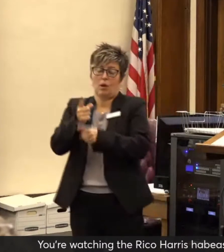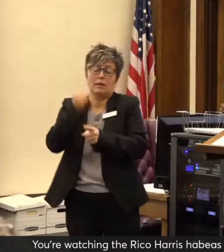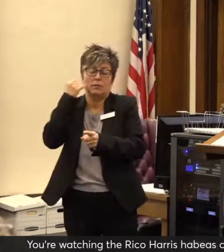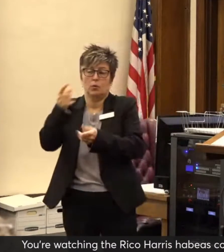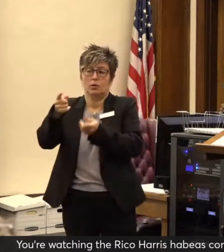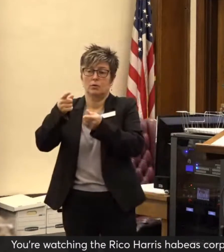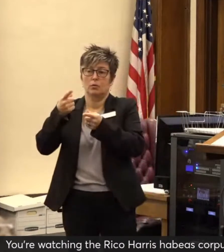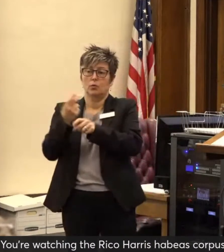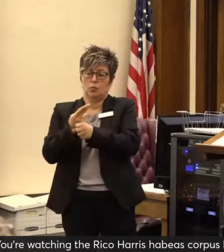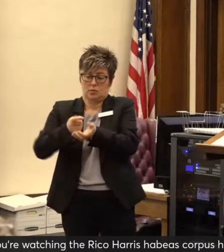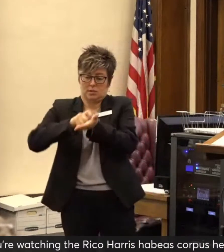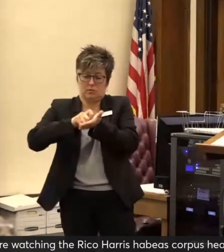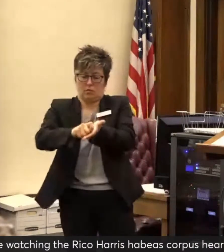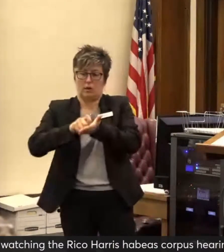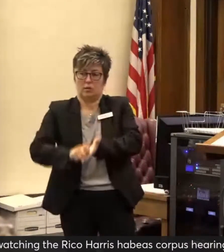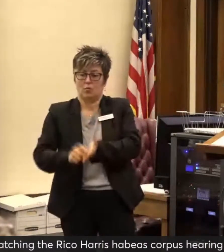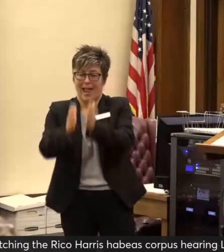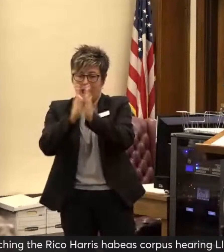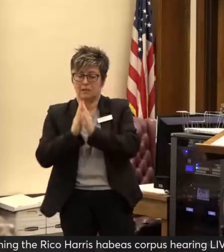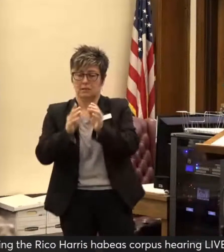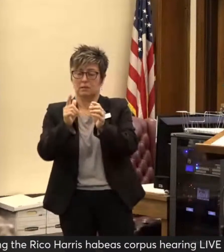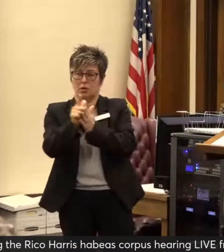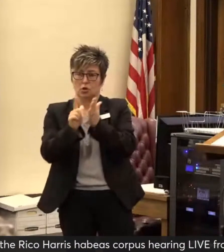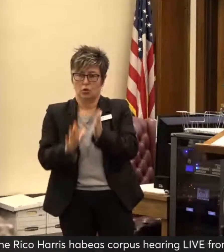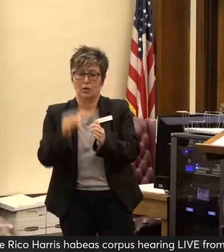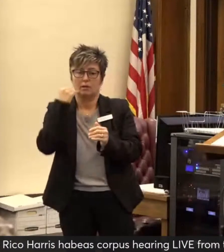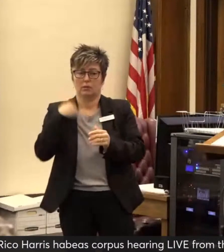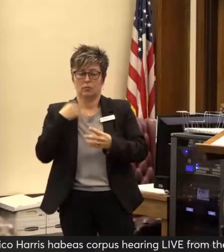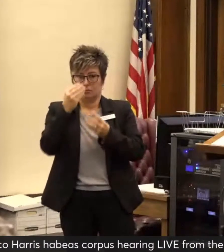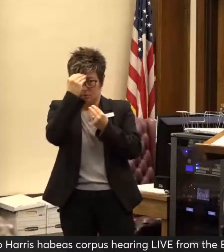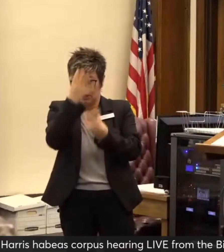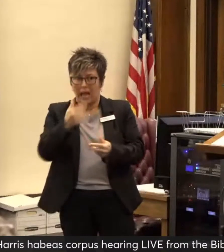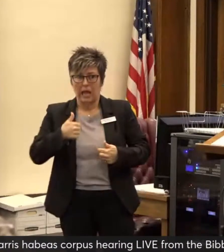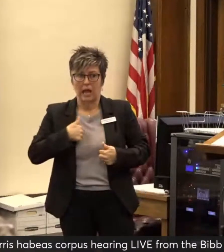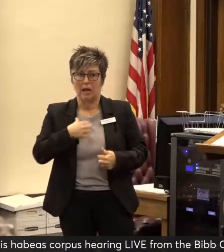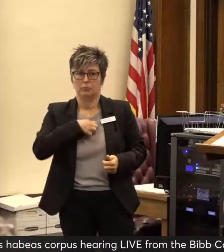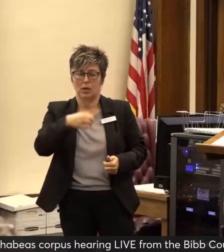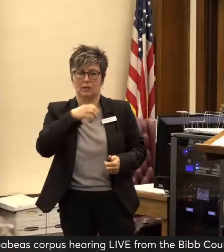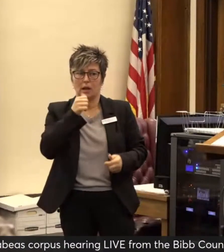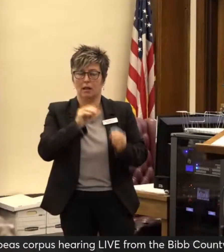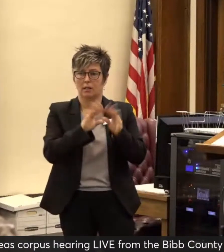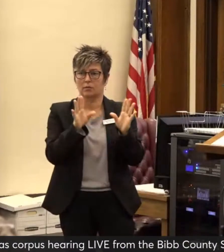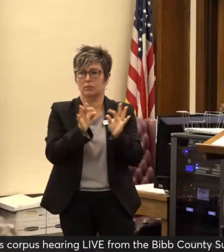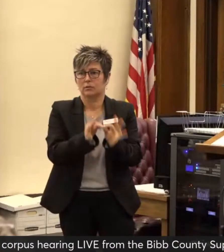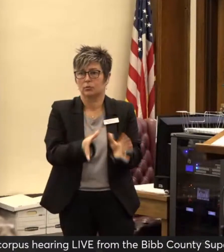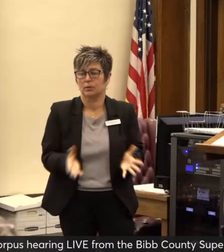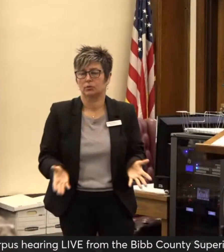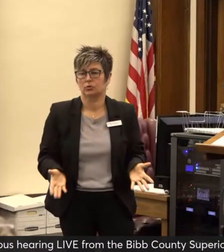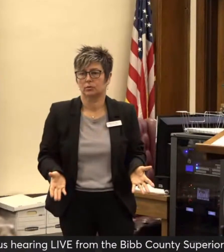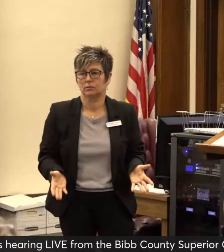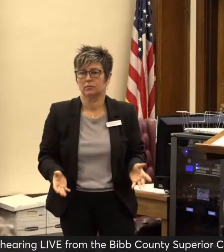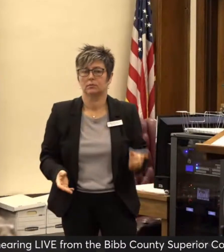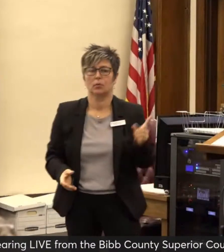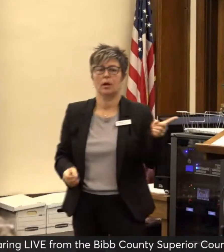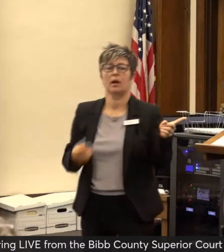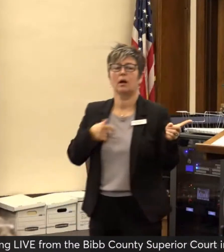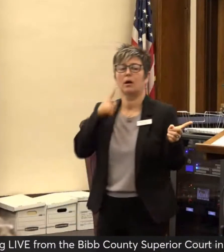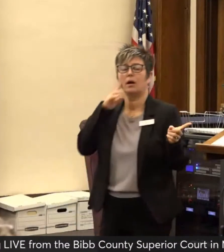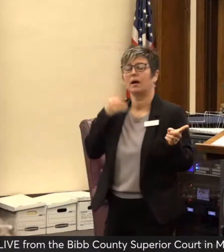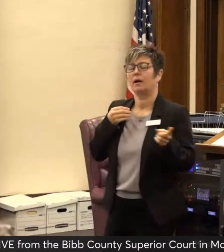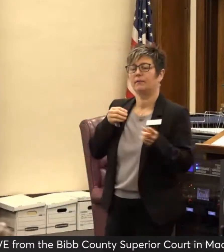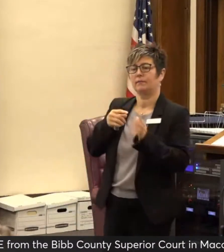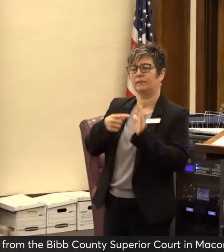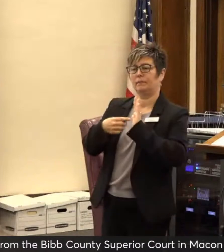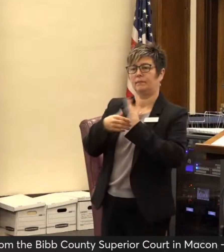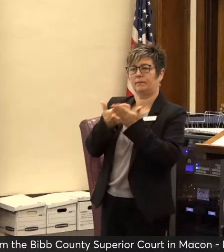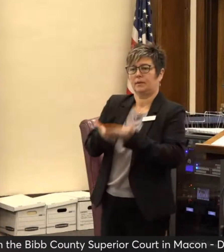I'm going to show you a document. I've marked it as Petitioner's Exhibit 76. Your